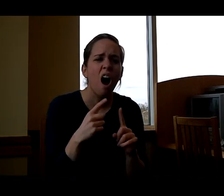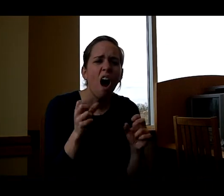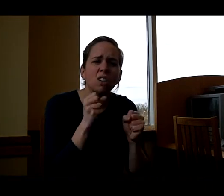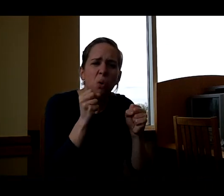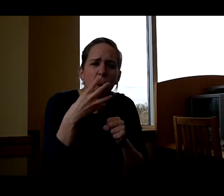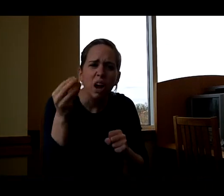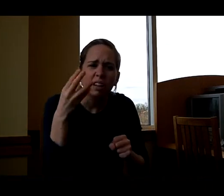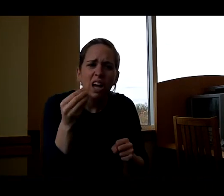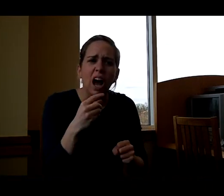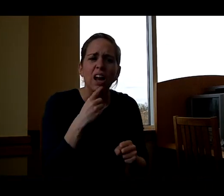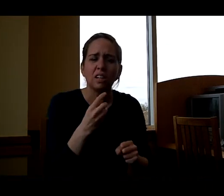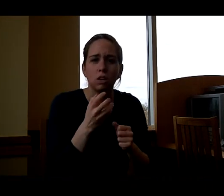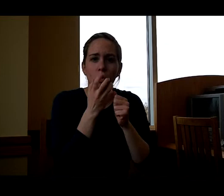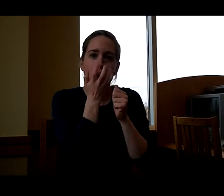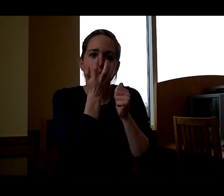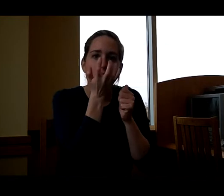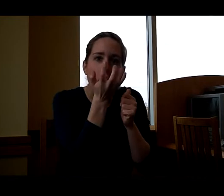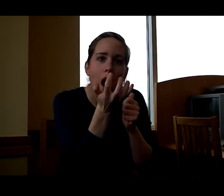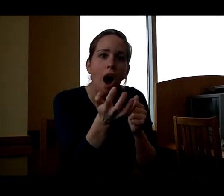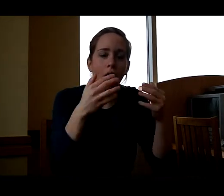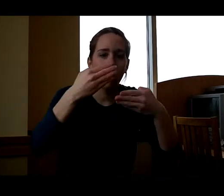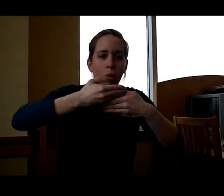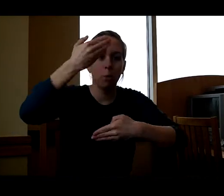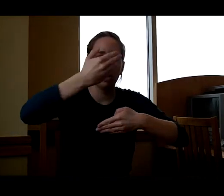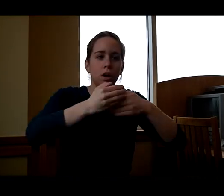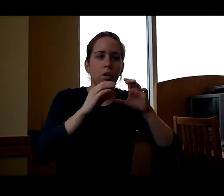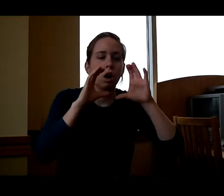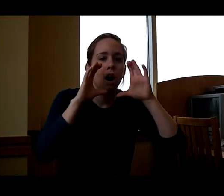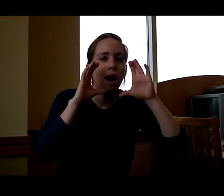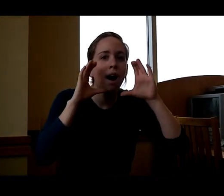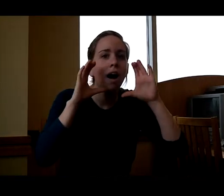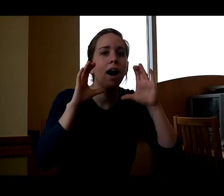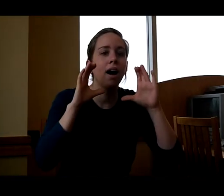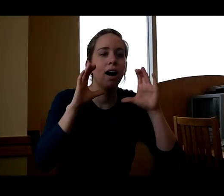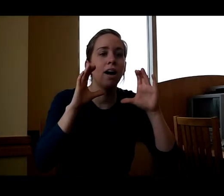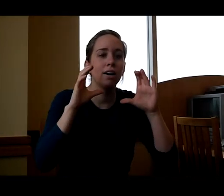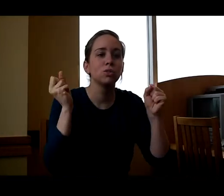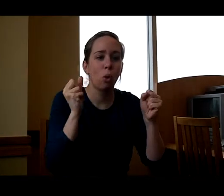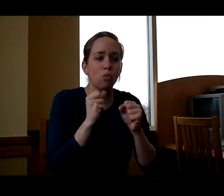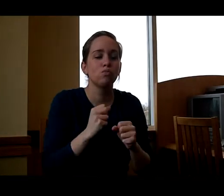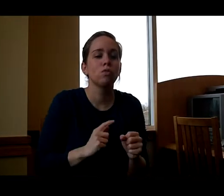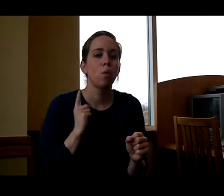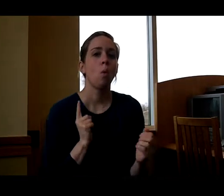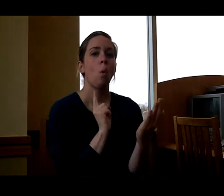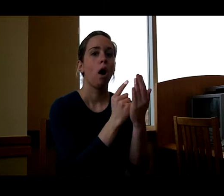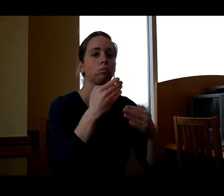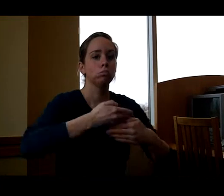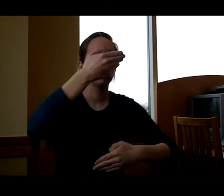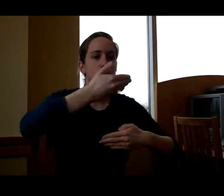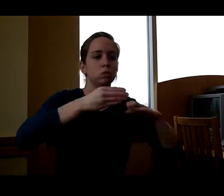outside and you breathe on the window glass. Okay, that's one. Cold outside, you go up to a window itself and you breathe on the window.